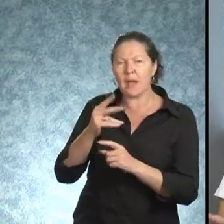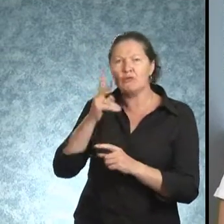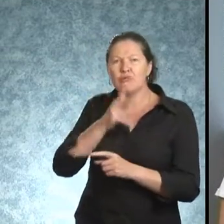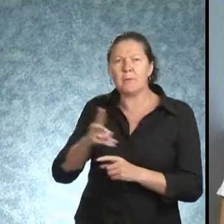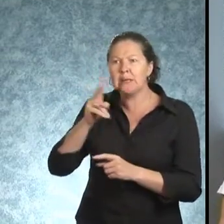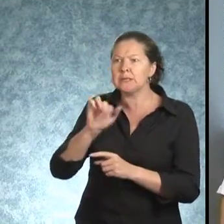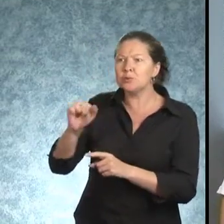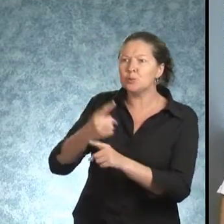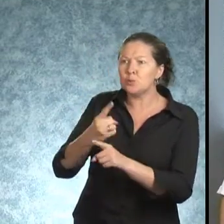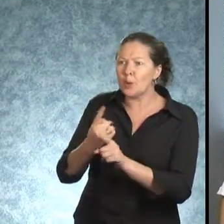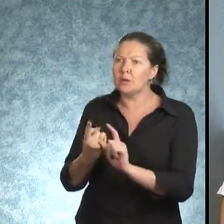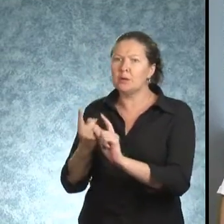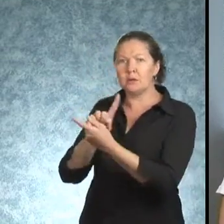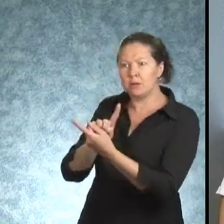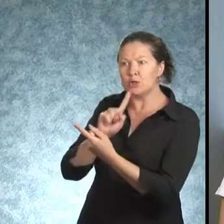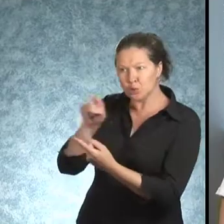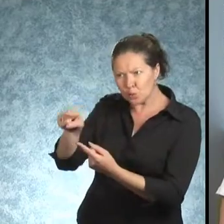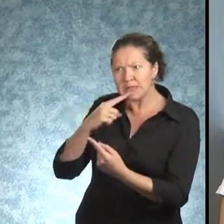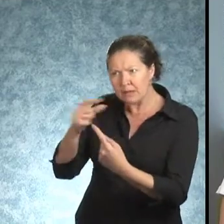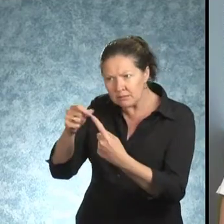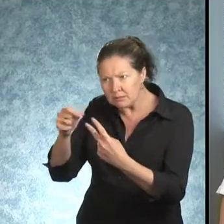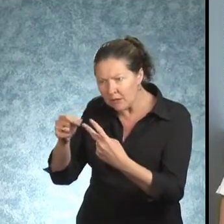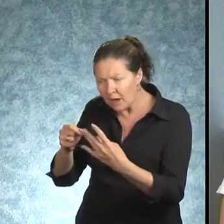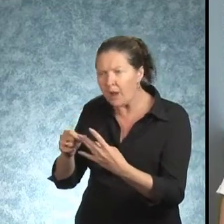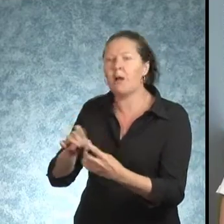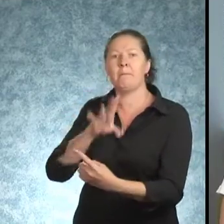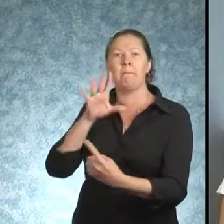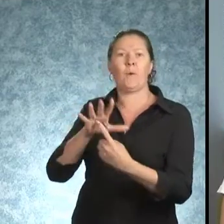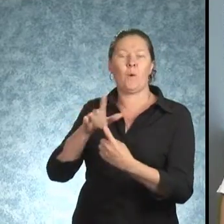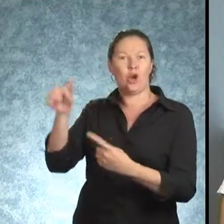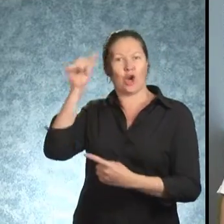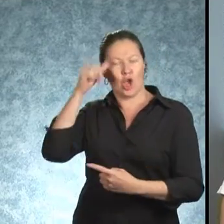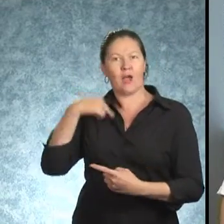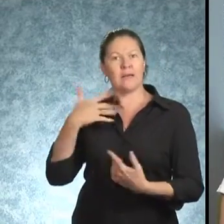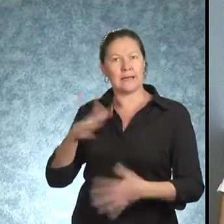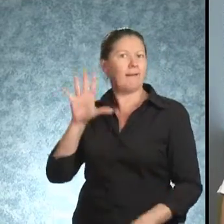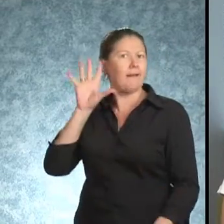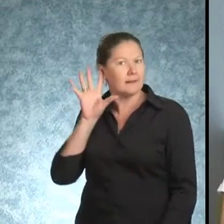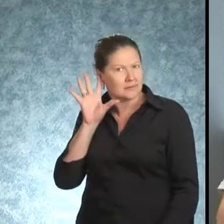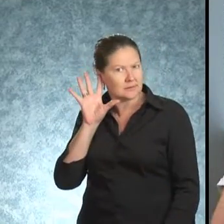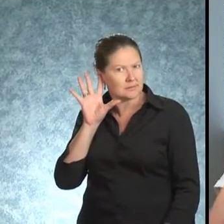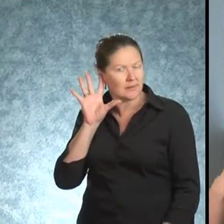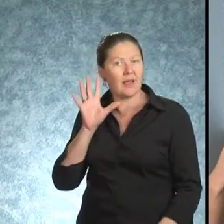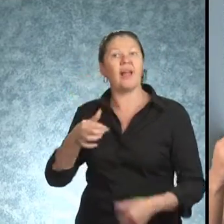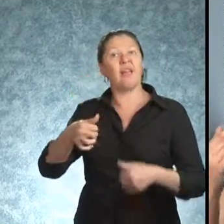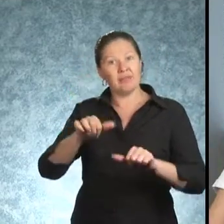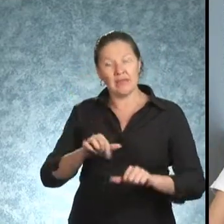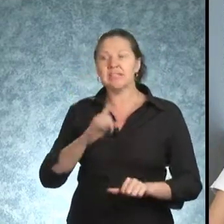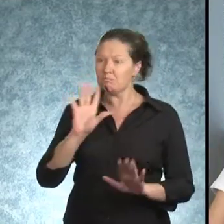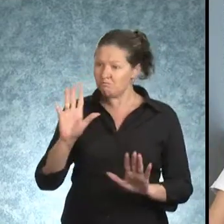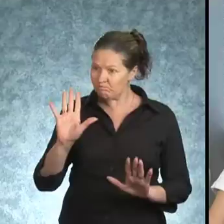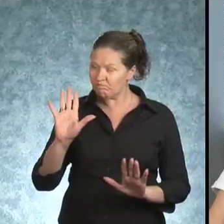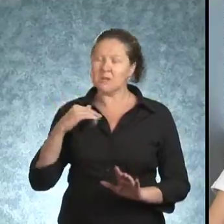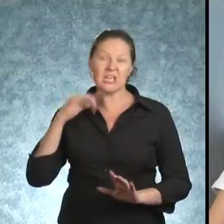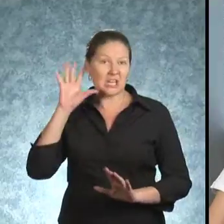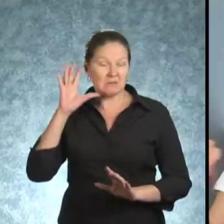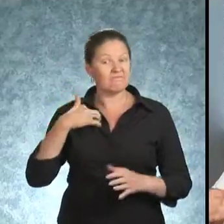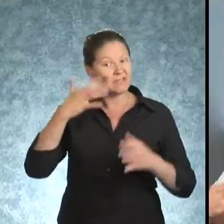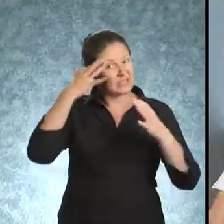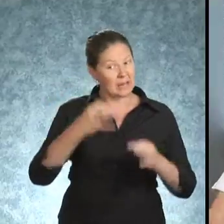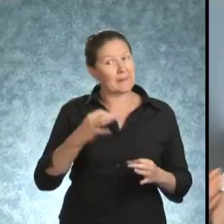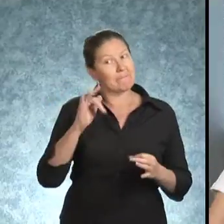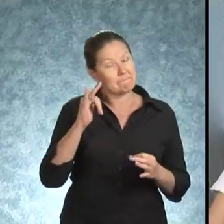let them know that you've heard them, which is a very, very important and very, very key thing. And then to say, I hear you, but I